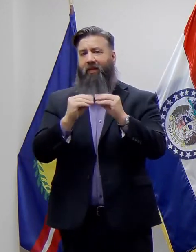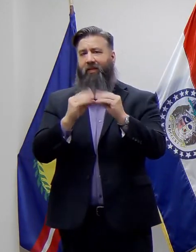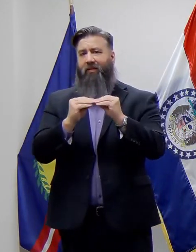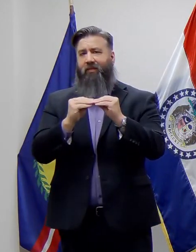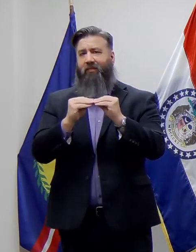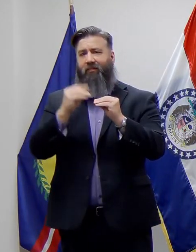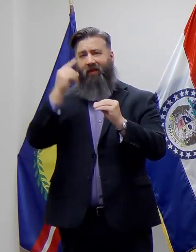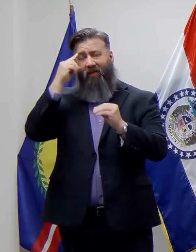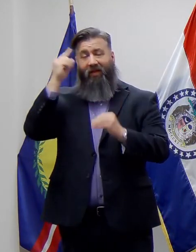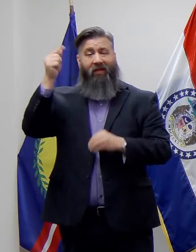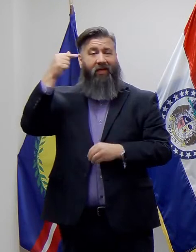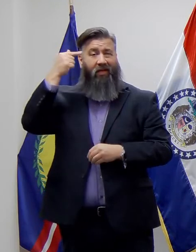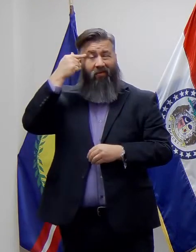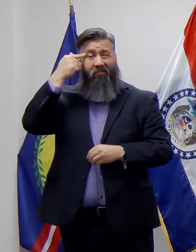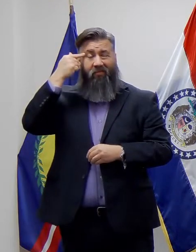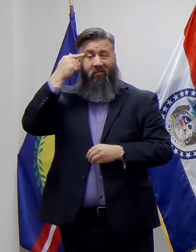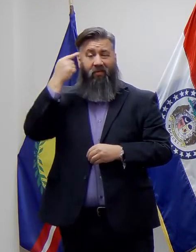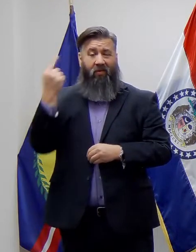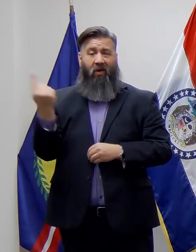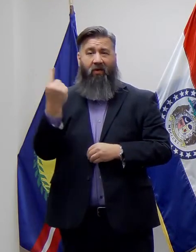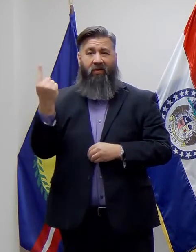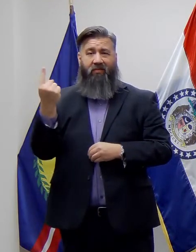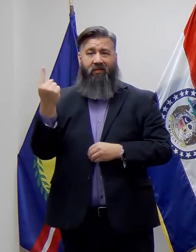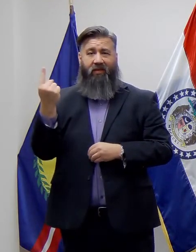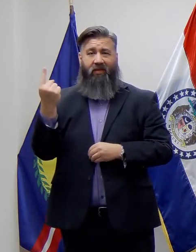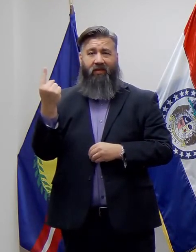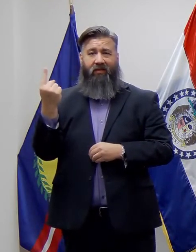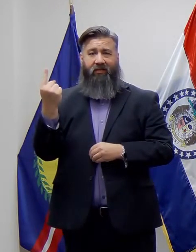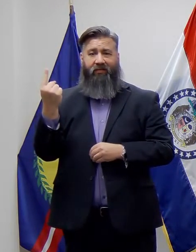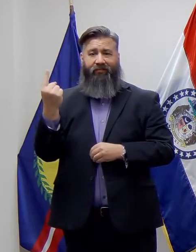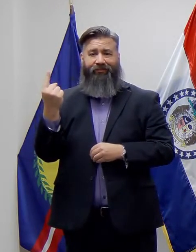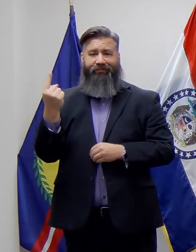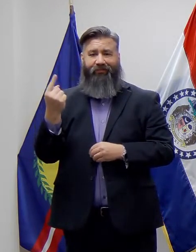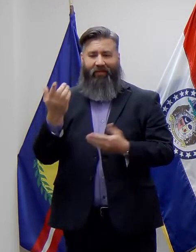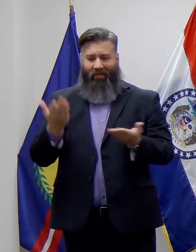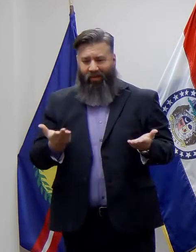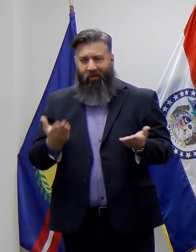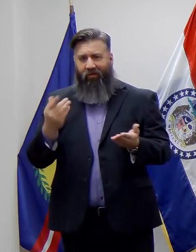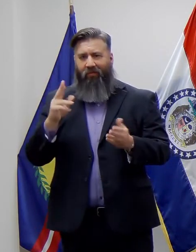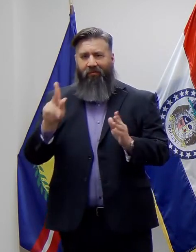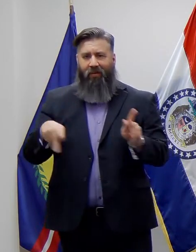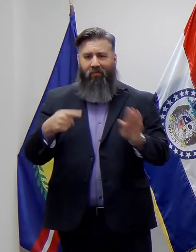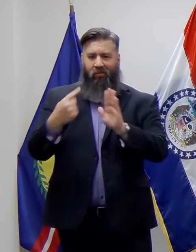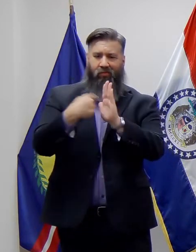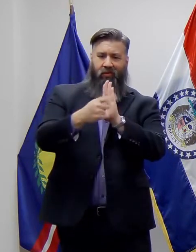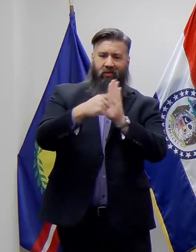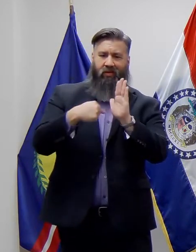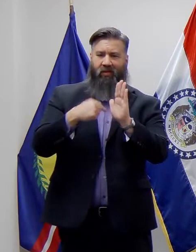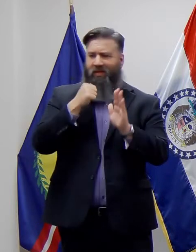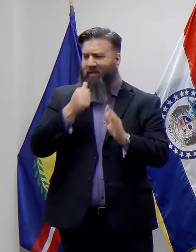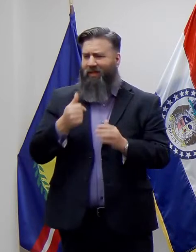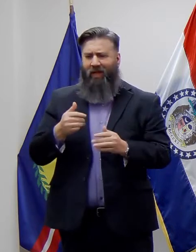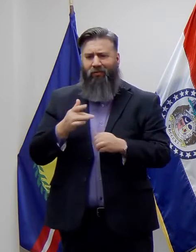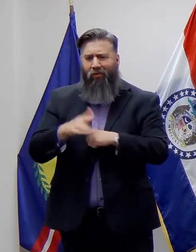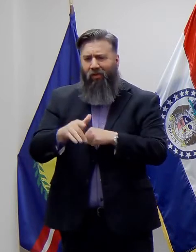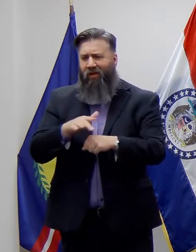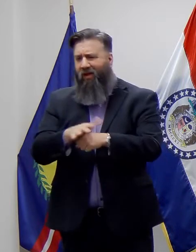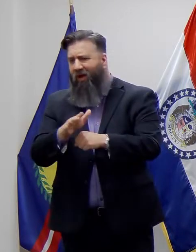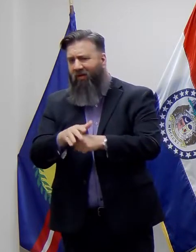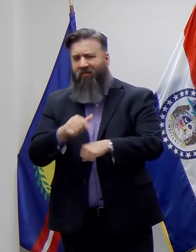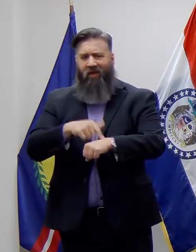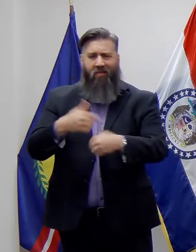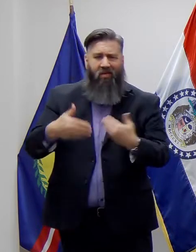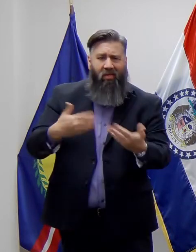where government will always be subject to criticism. This isn't soon enough, or this isn't enough,